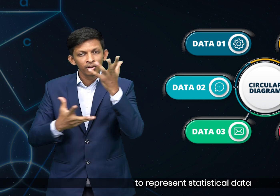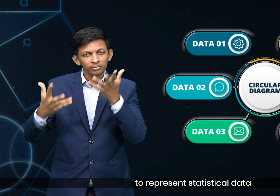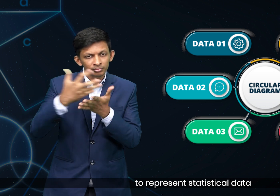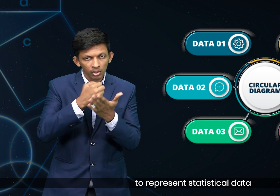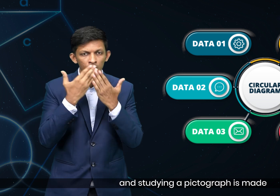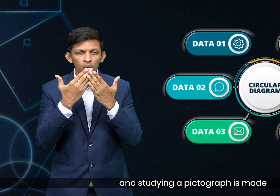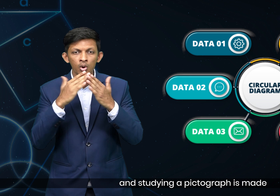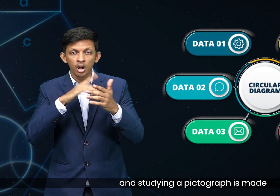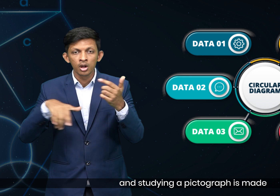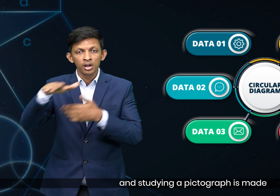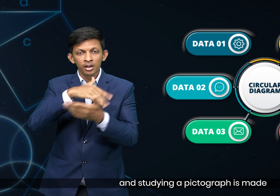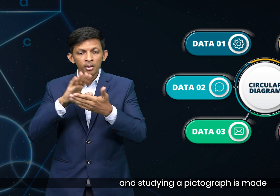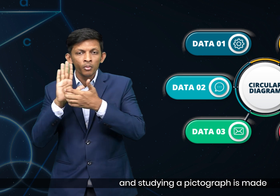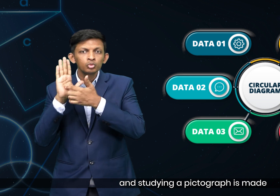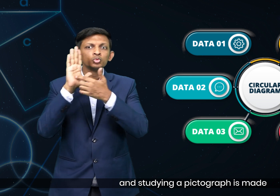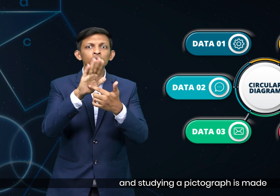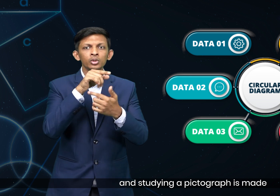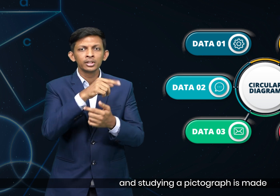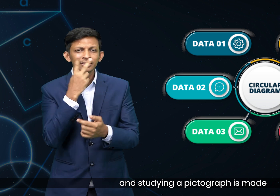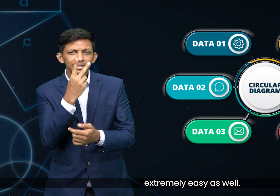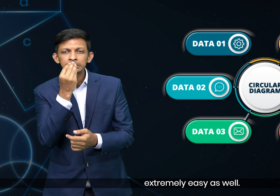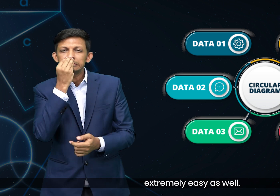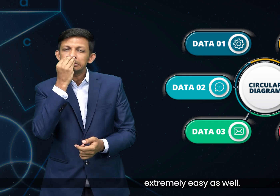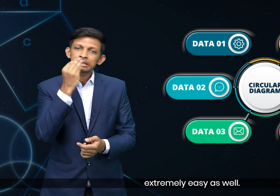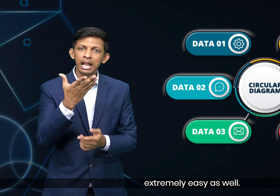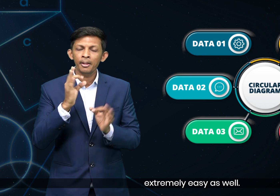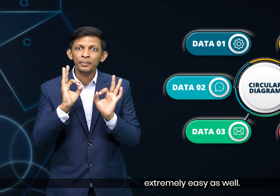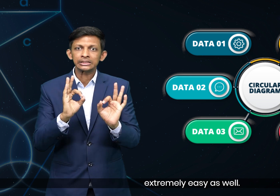data, and studying a pictograph is made extremely easy as well.